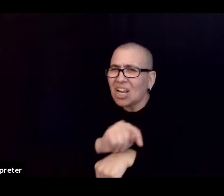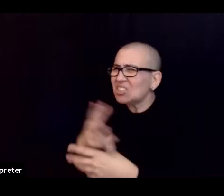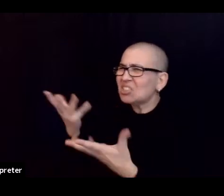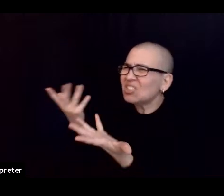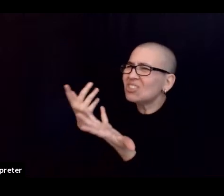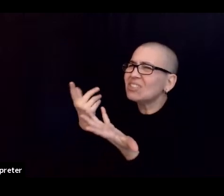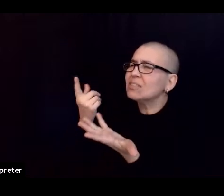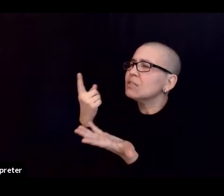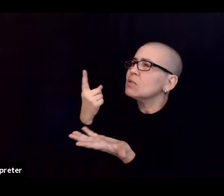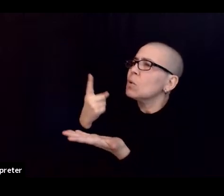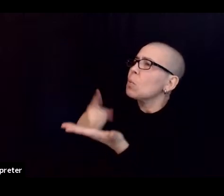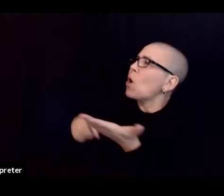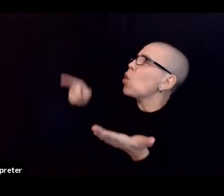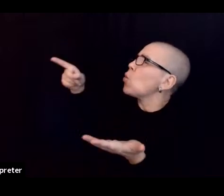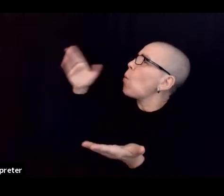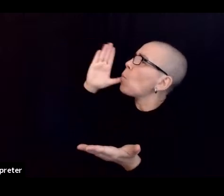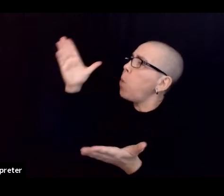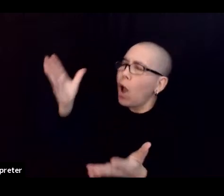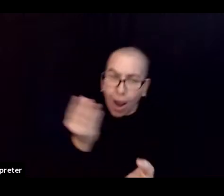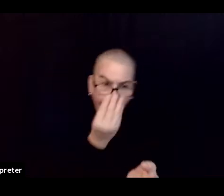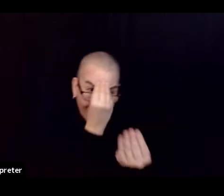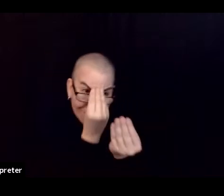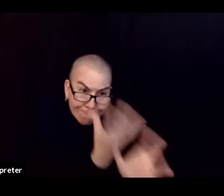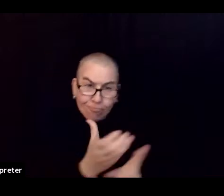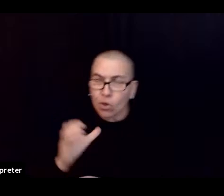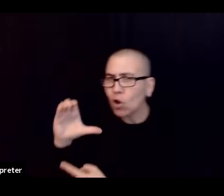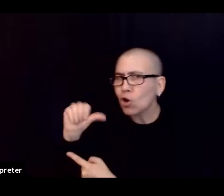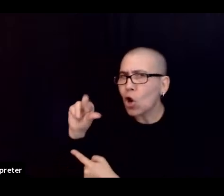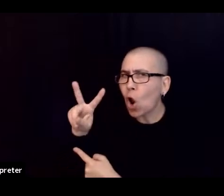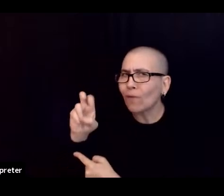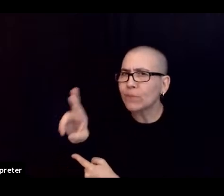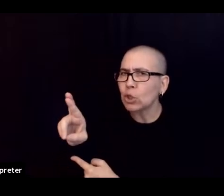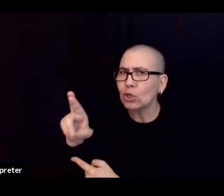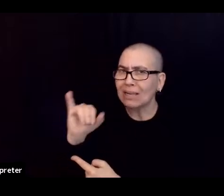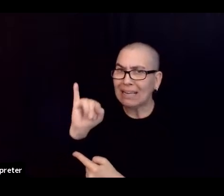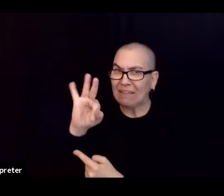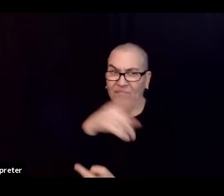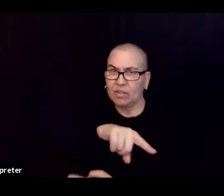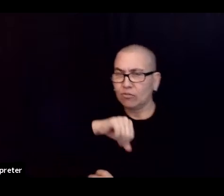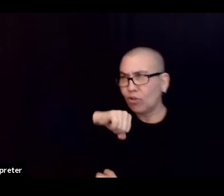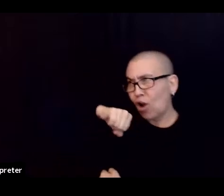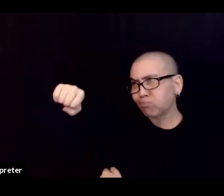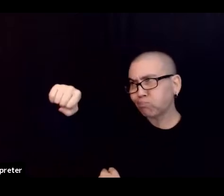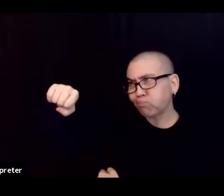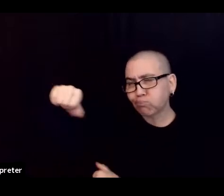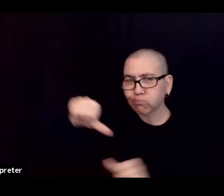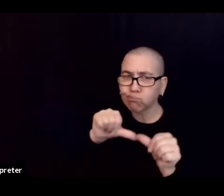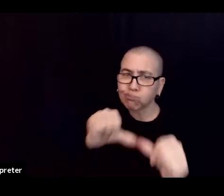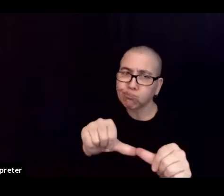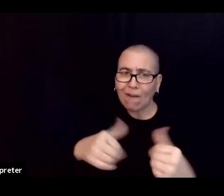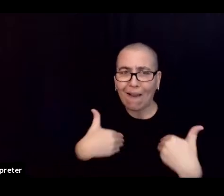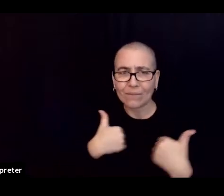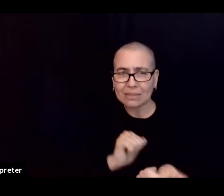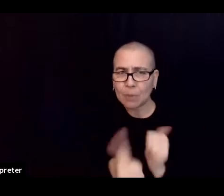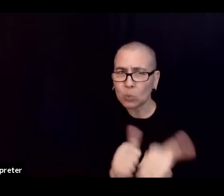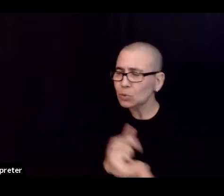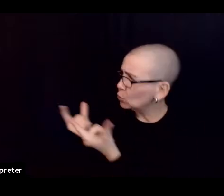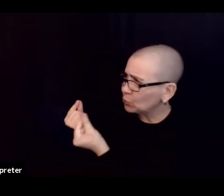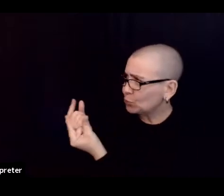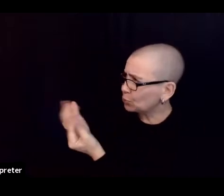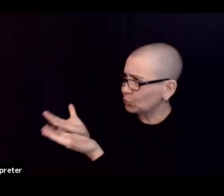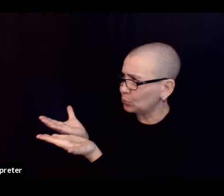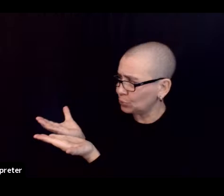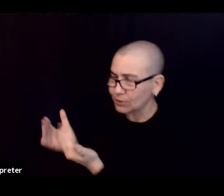not planning to follow this pause. Well, I think we wanted to make that